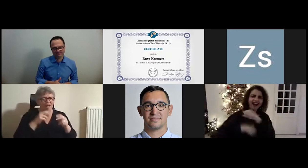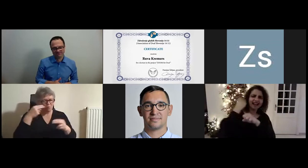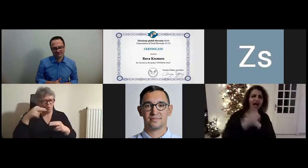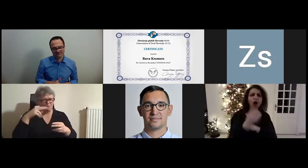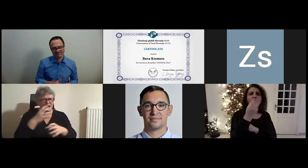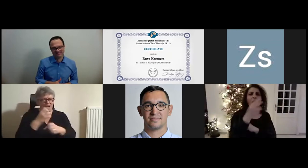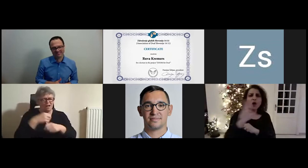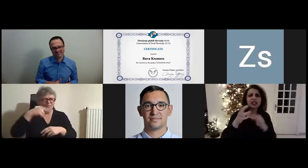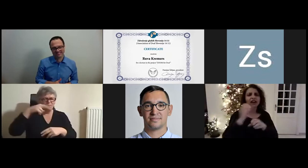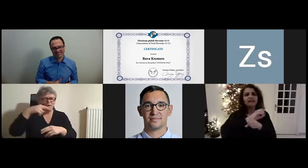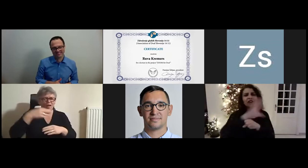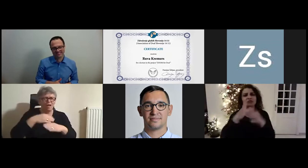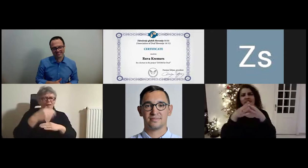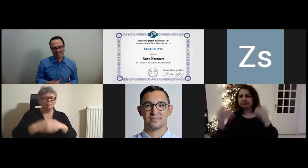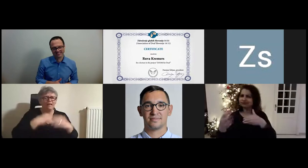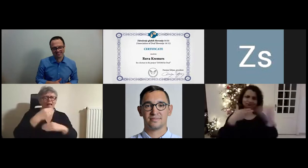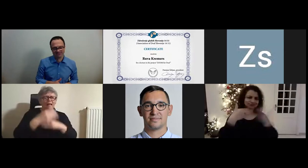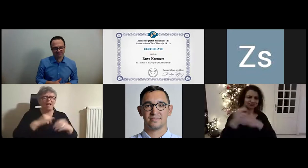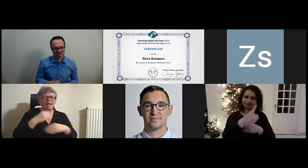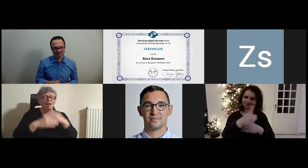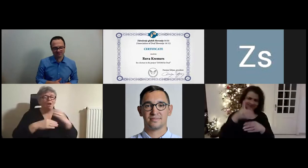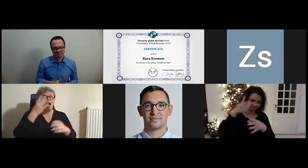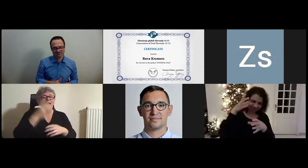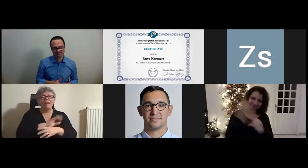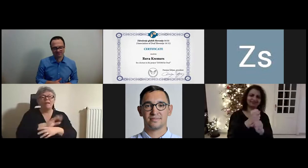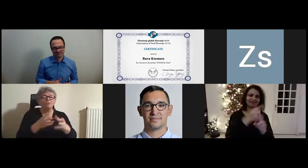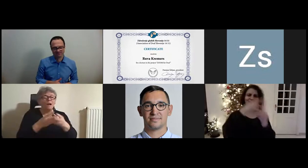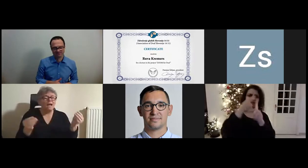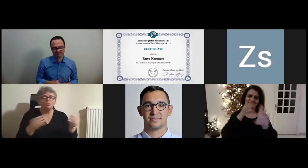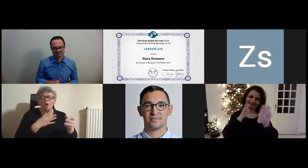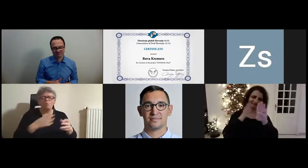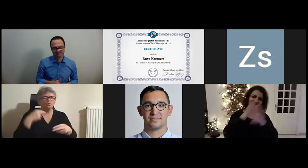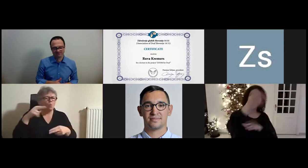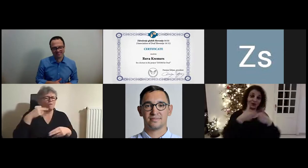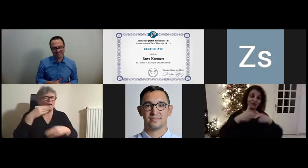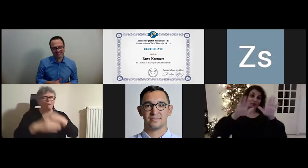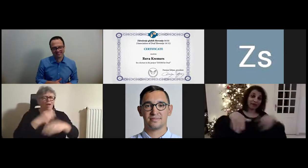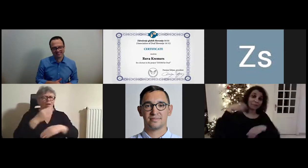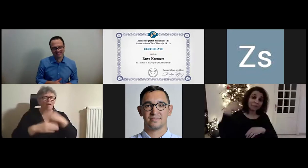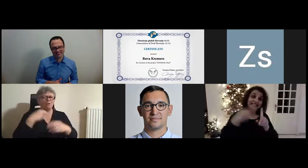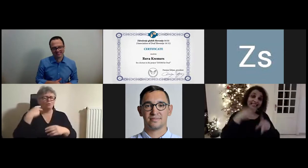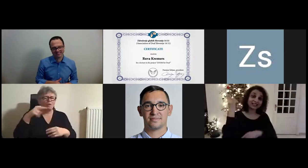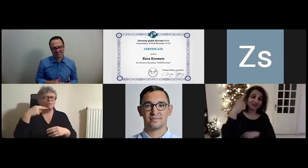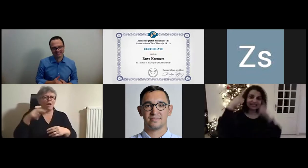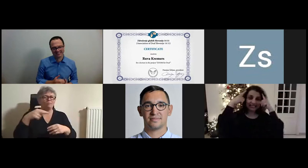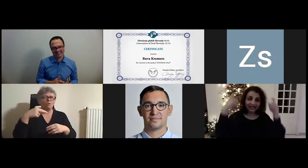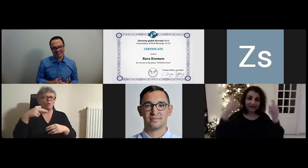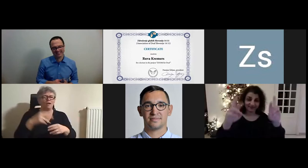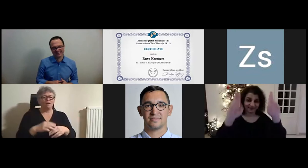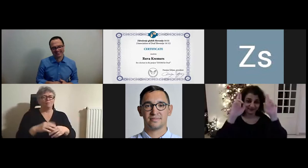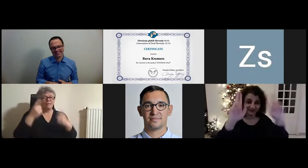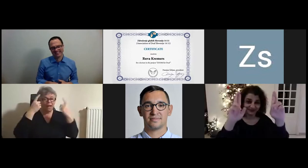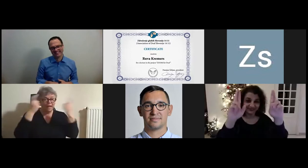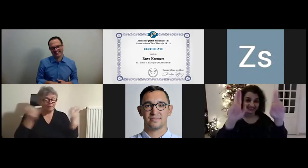going. Let's make sure that we can keep this going through Zoom, so this